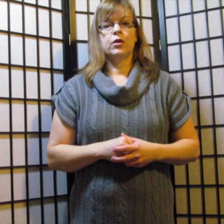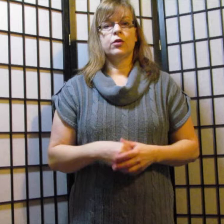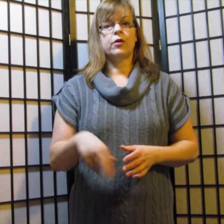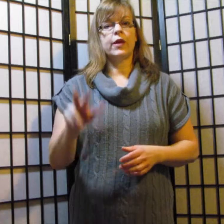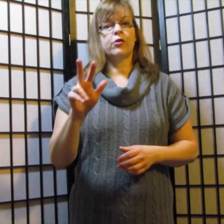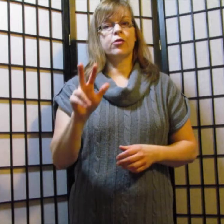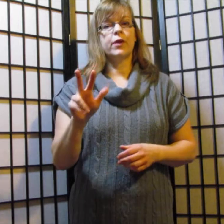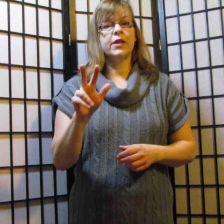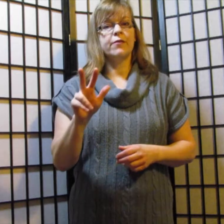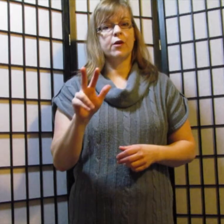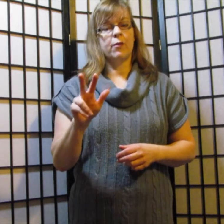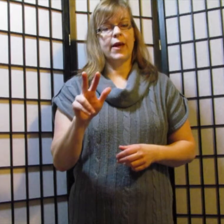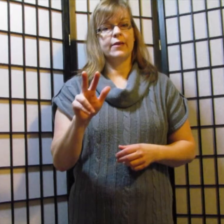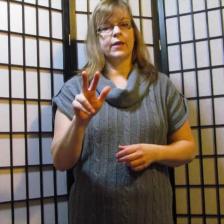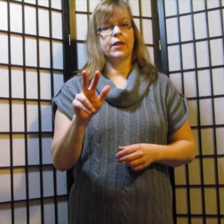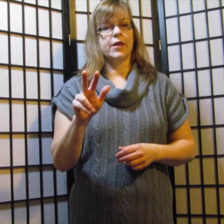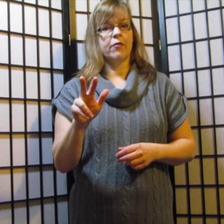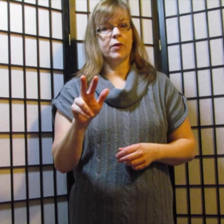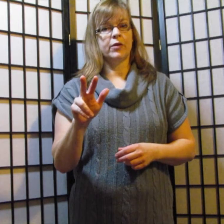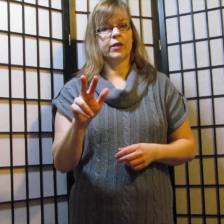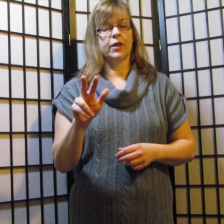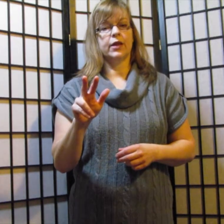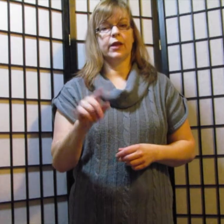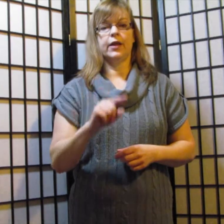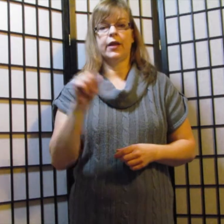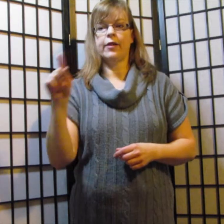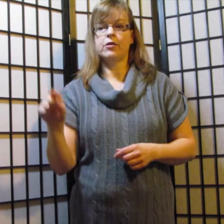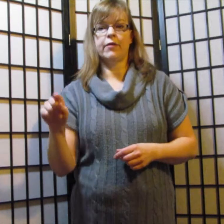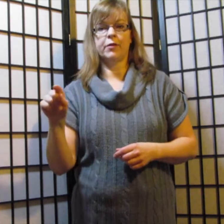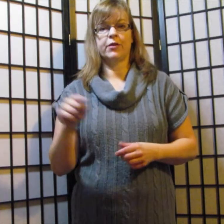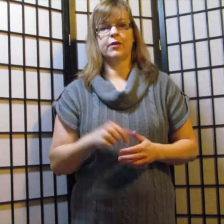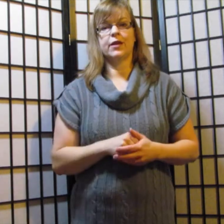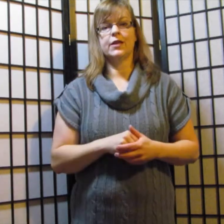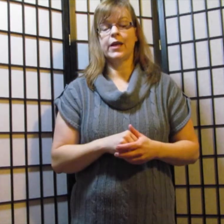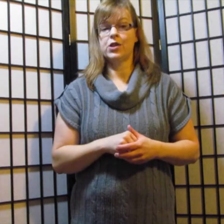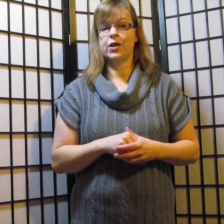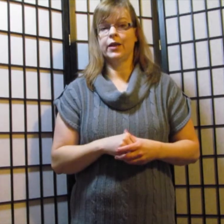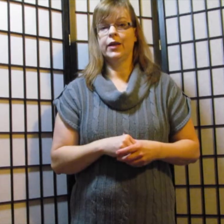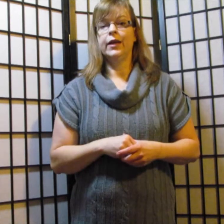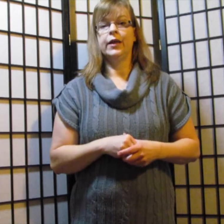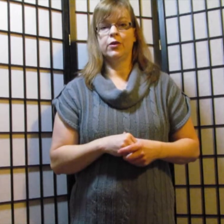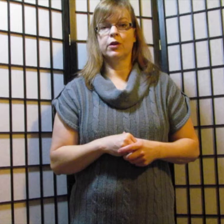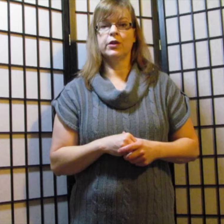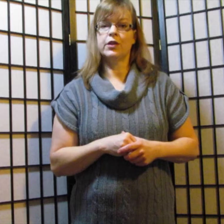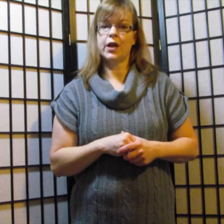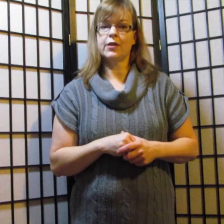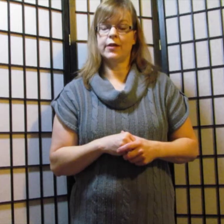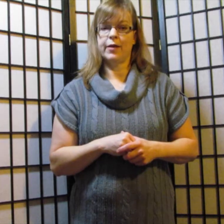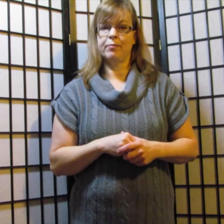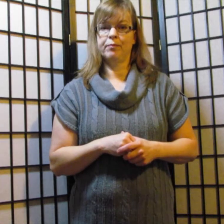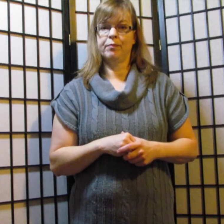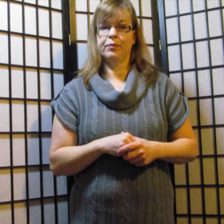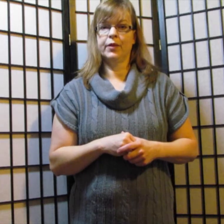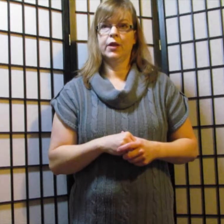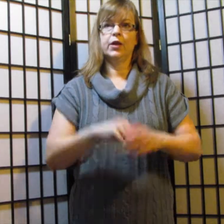So that's 3 different ways that a deaf person can get another deaf person's attention in order to talk to them. You